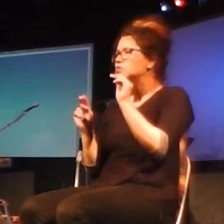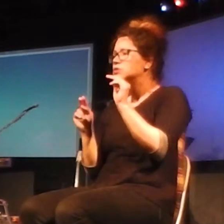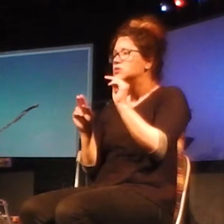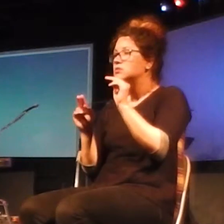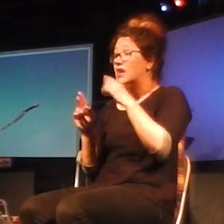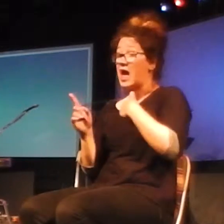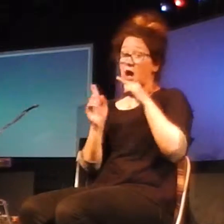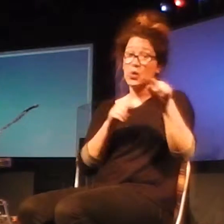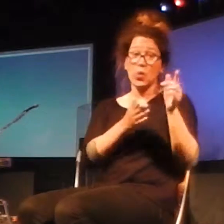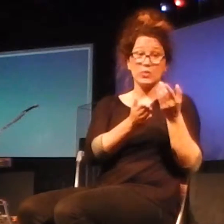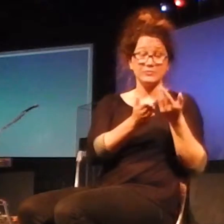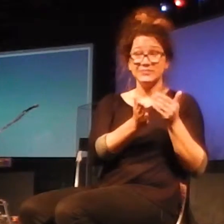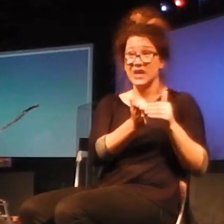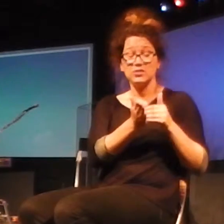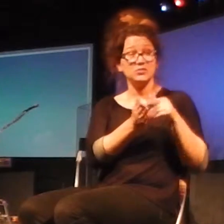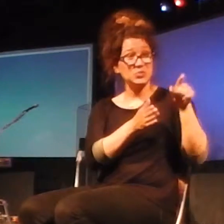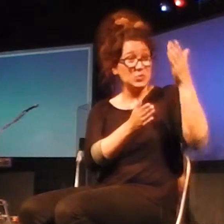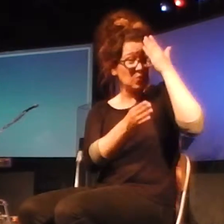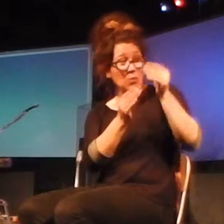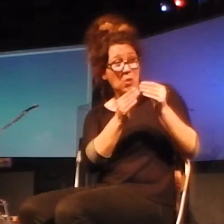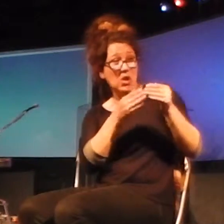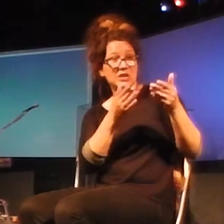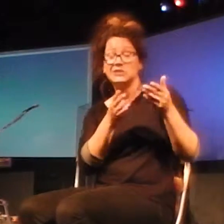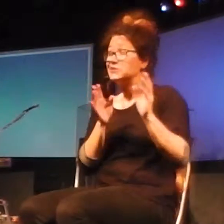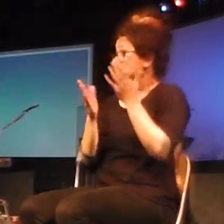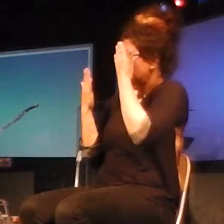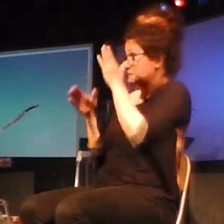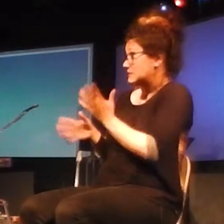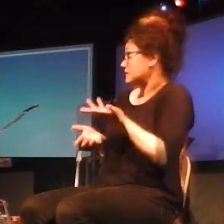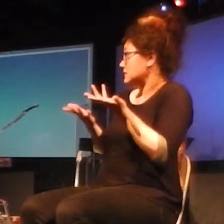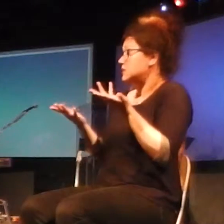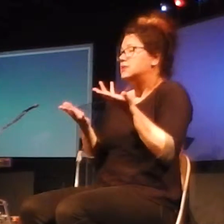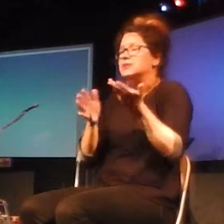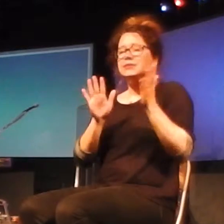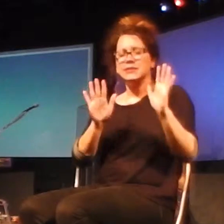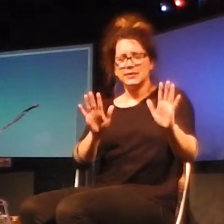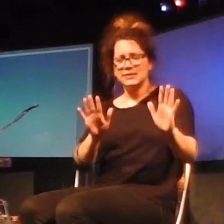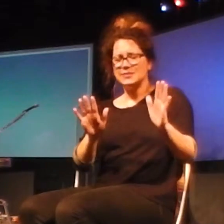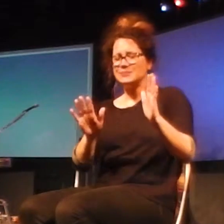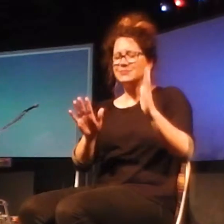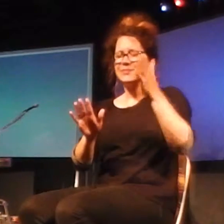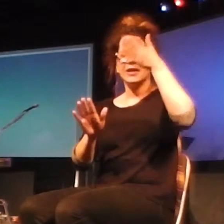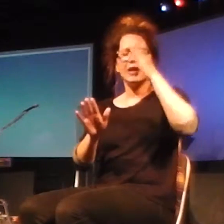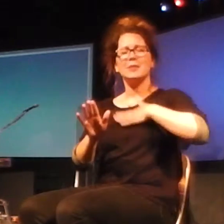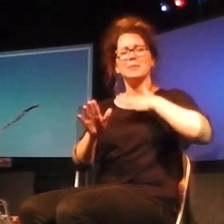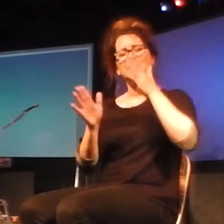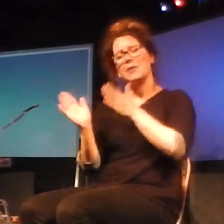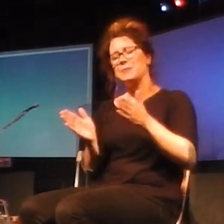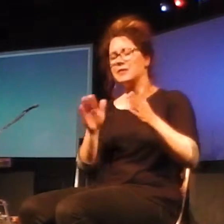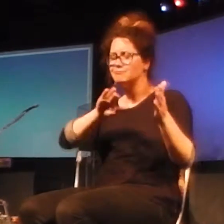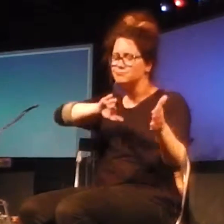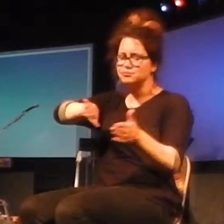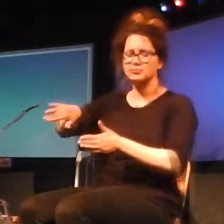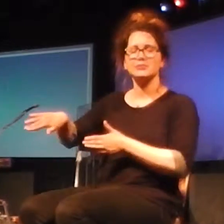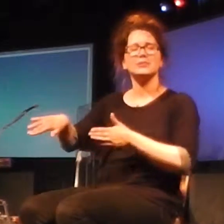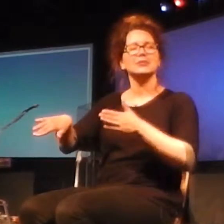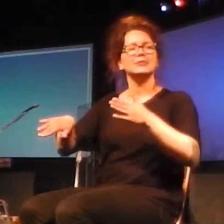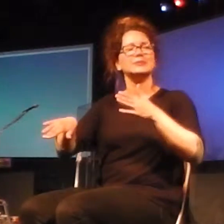anything more? No, still no. God, make me indifferent. Just make me indifferent to anything but your will.